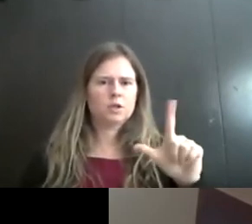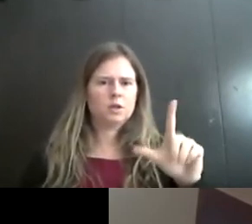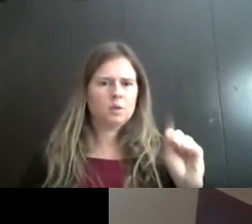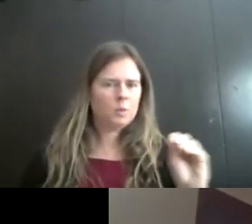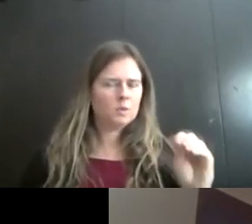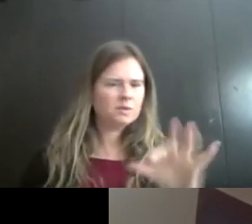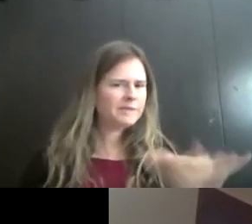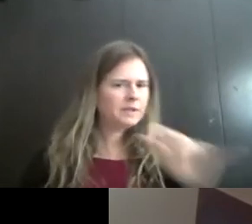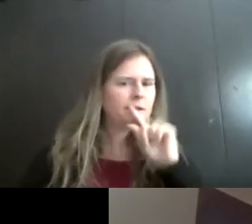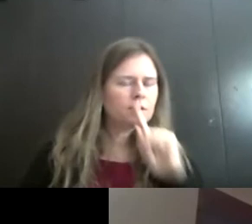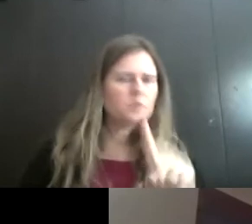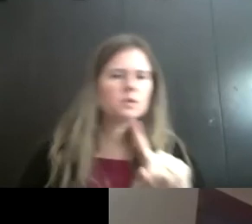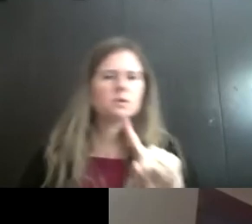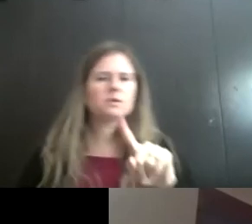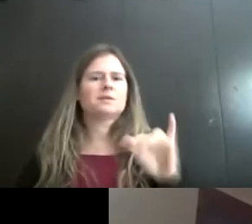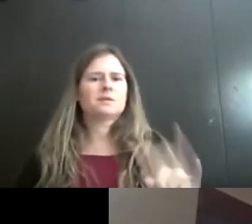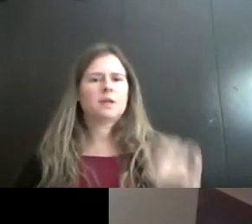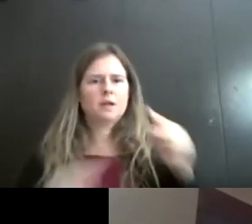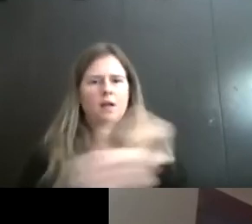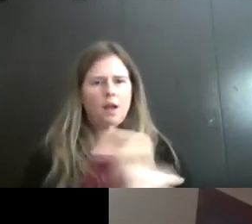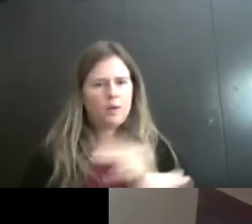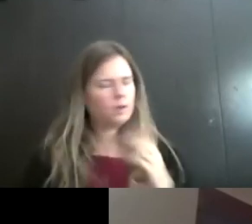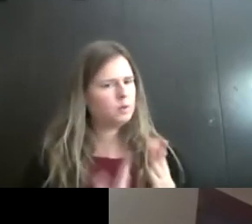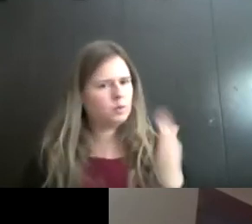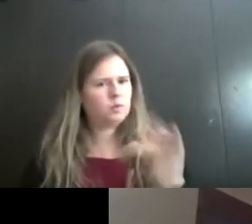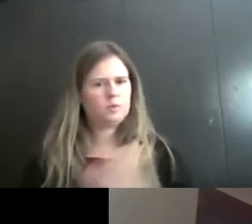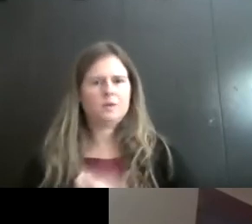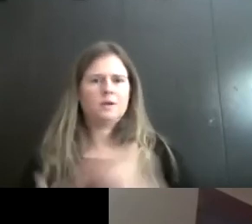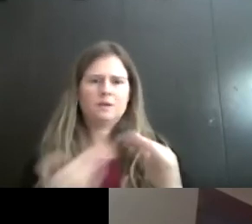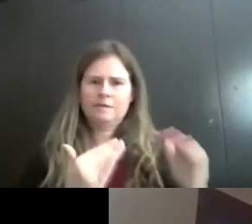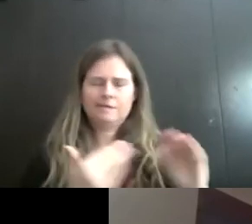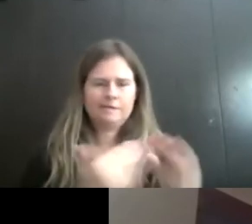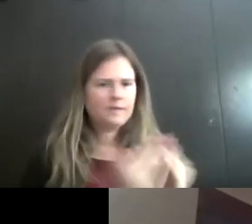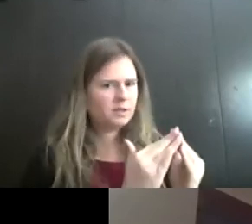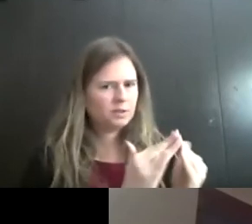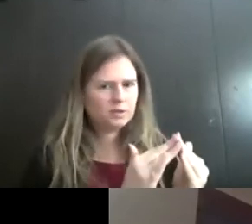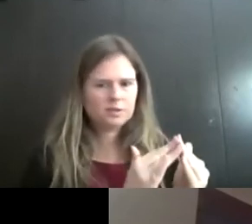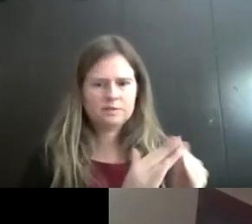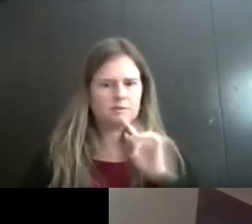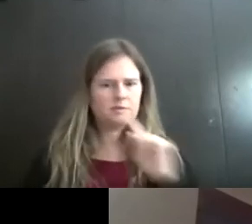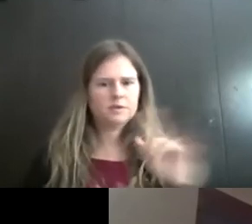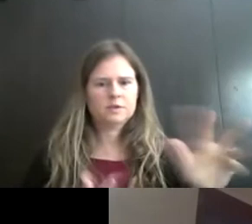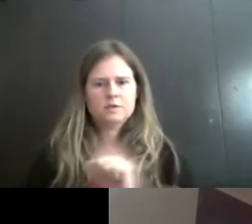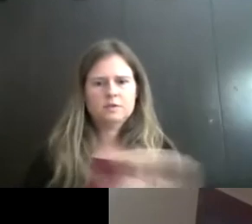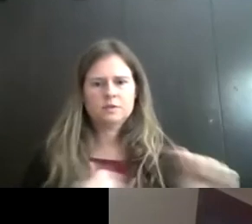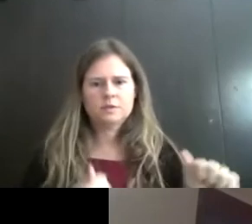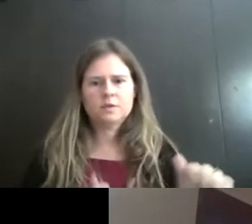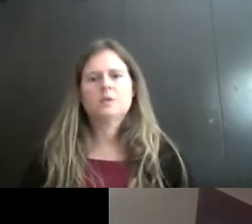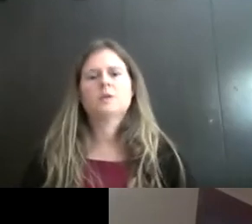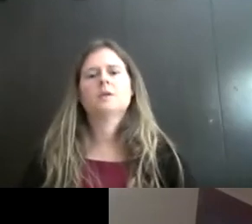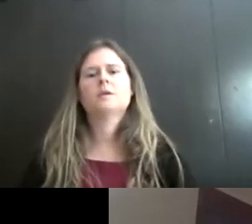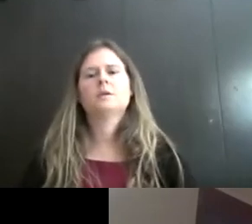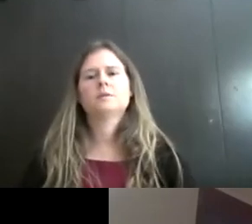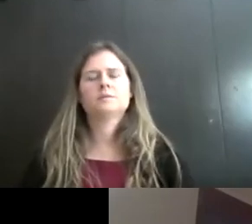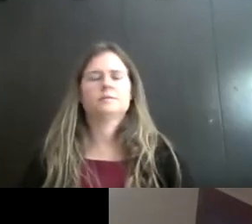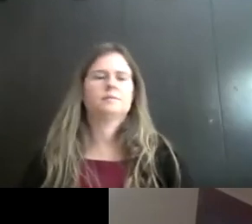Basically, the 101 went right through the village, so it was pretty much destroyed. Our educated guess